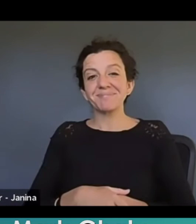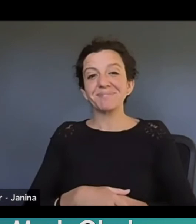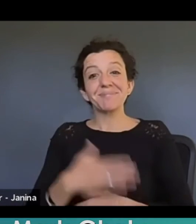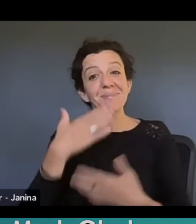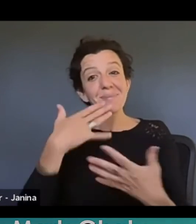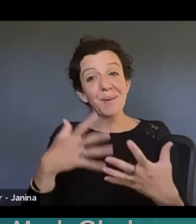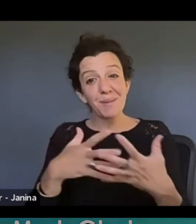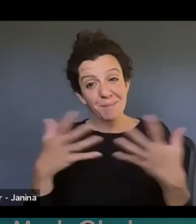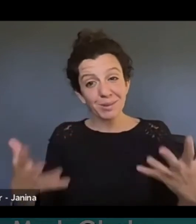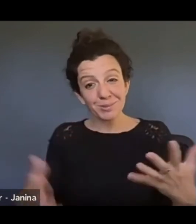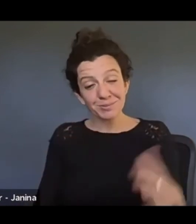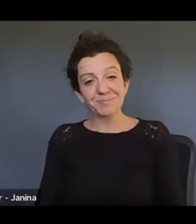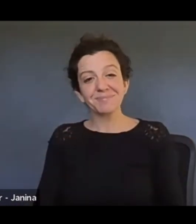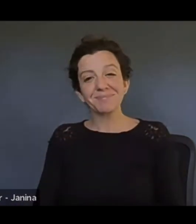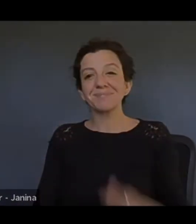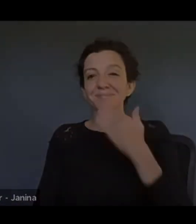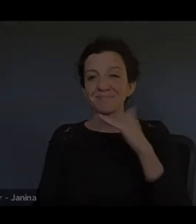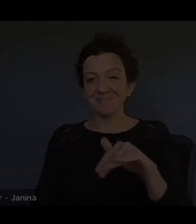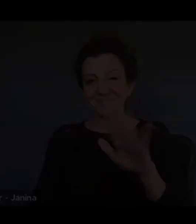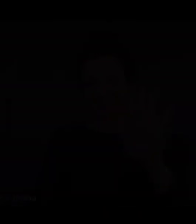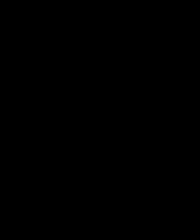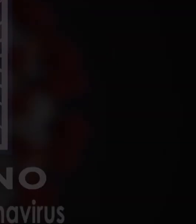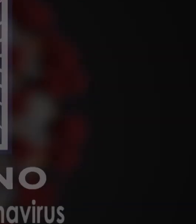you very much and have a good afternoon.